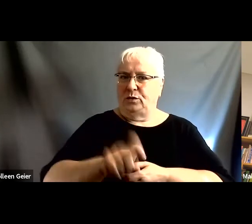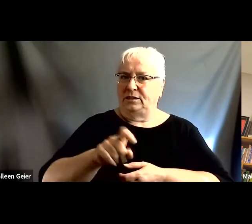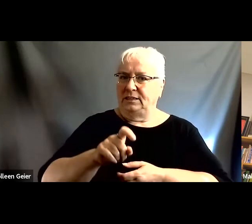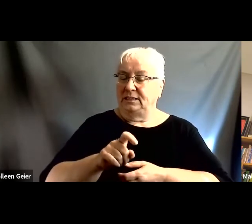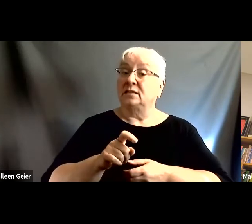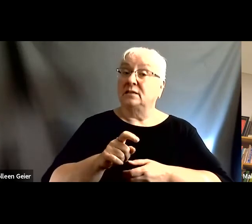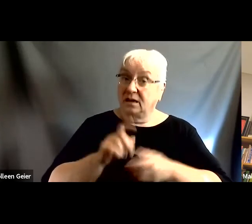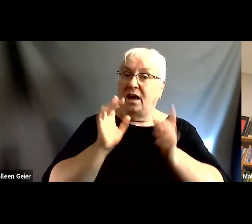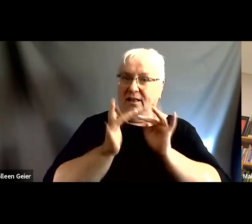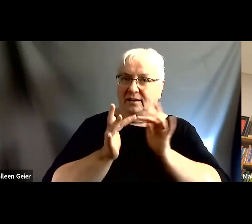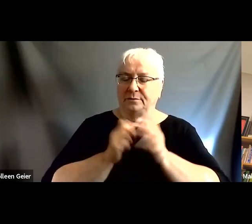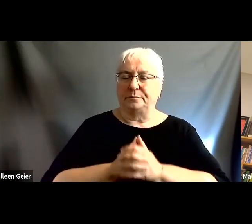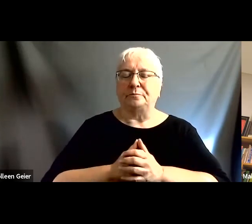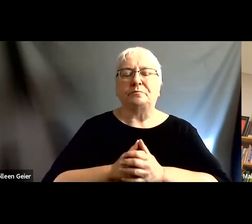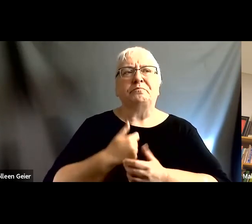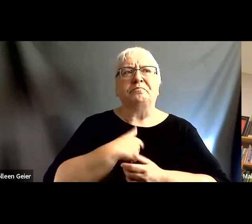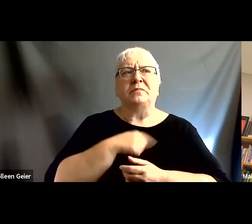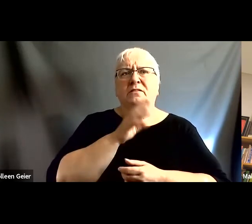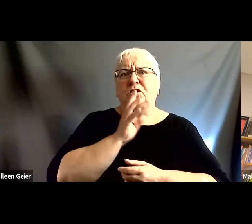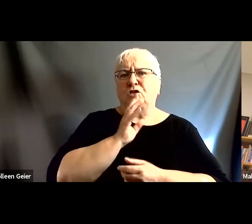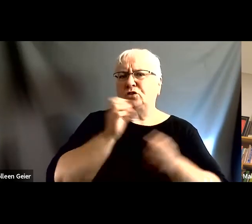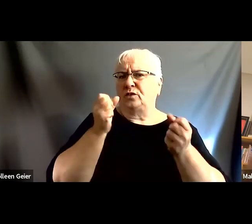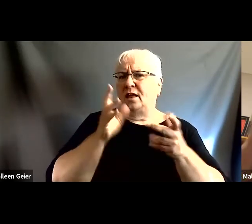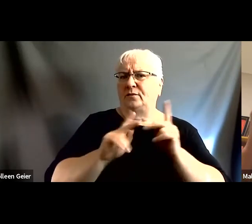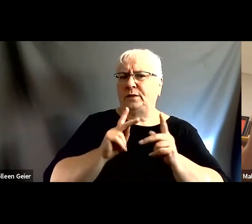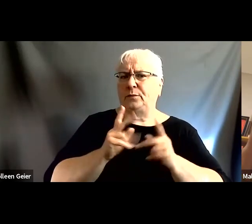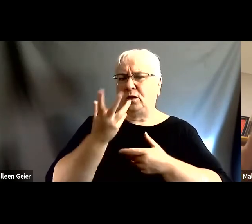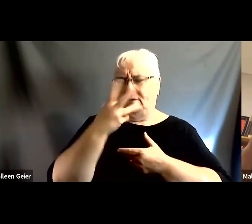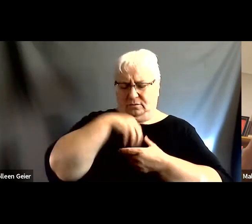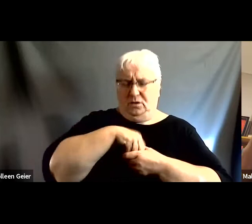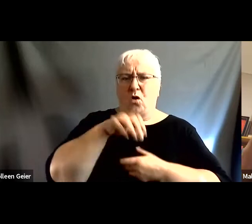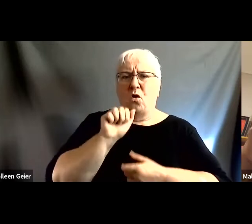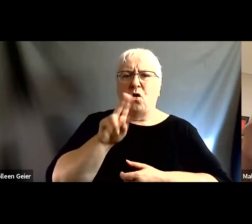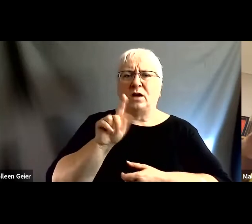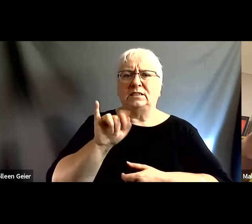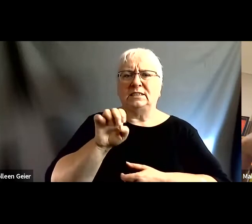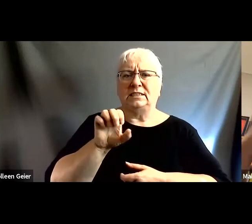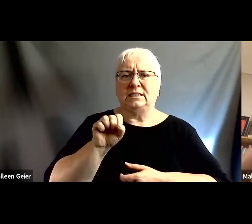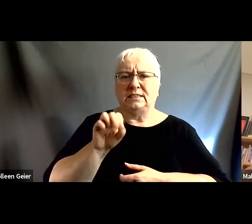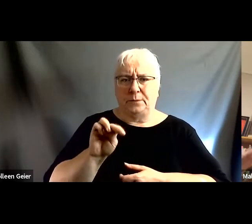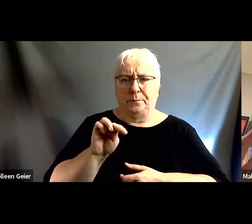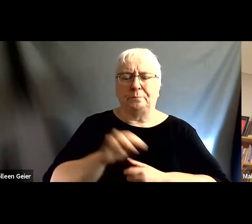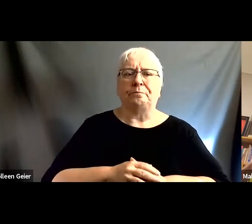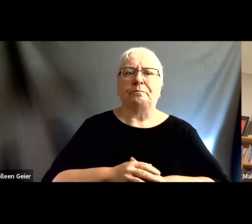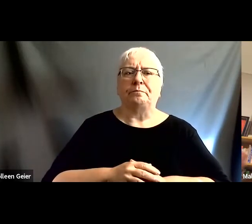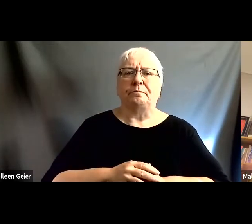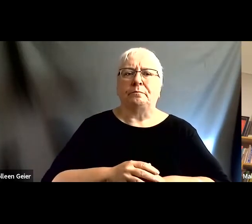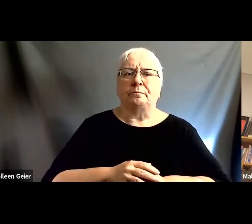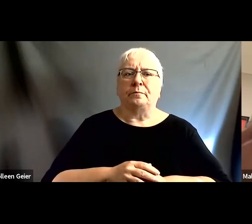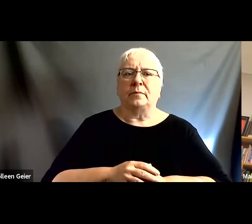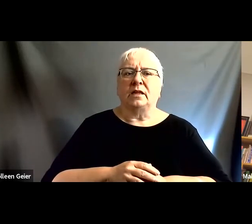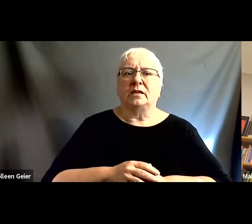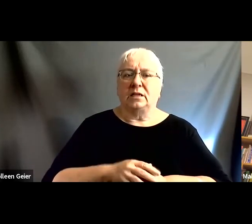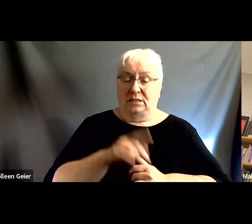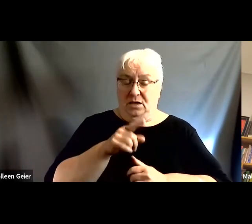children who have profound autism, and we realized that they are actually recording their lessons